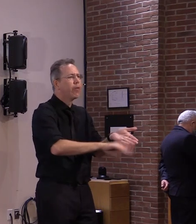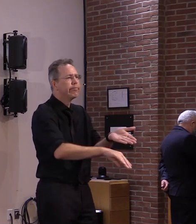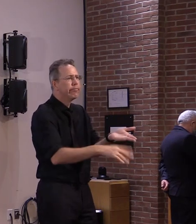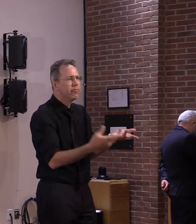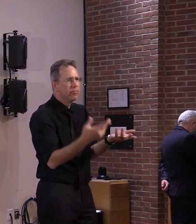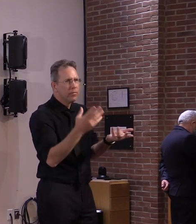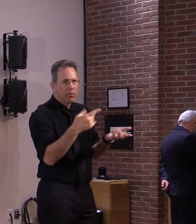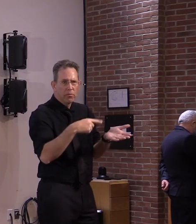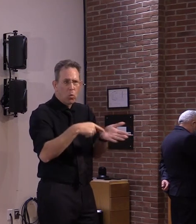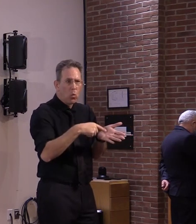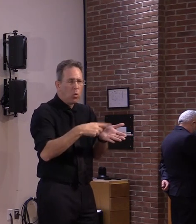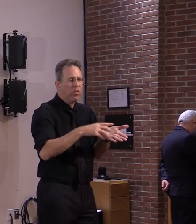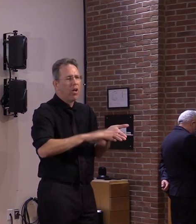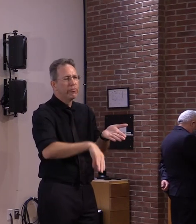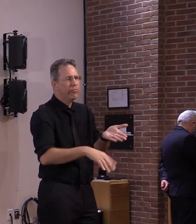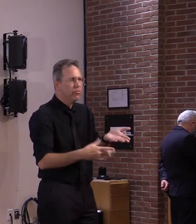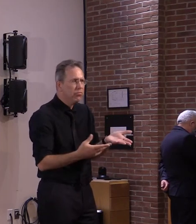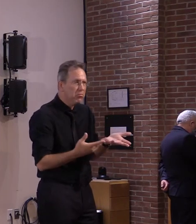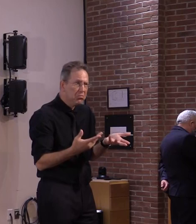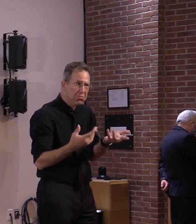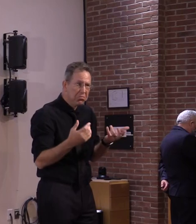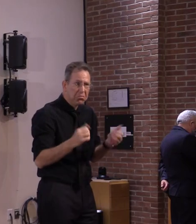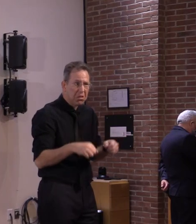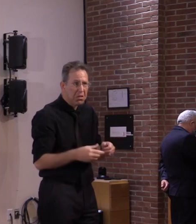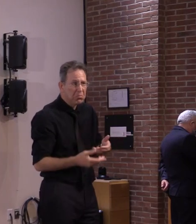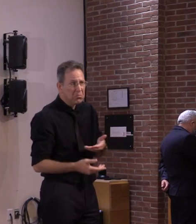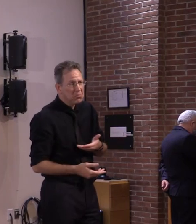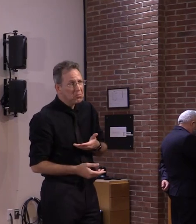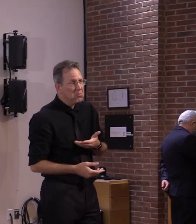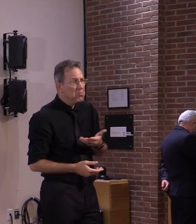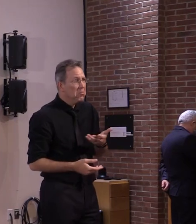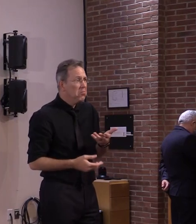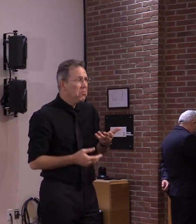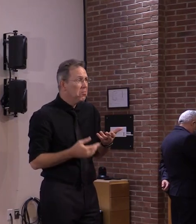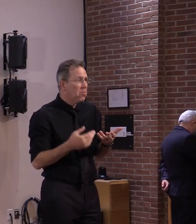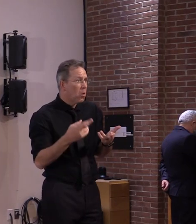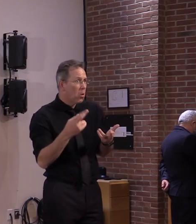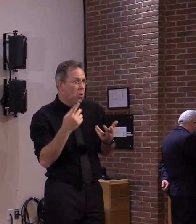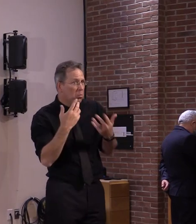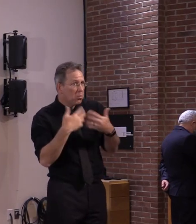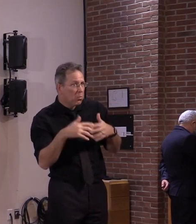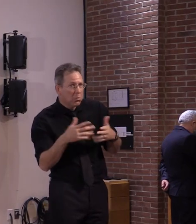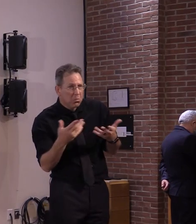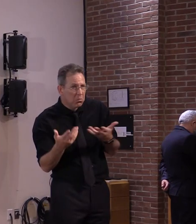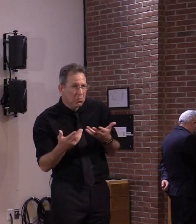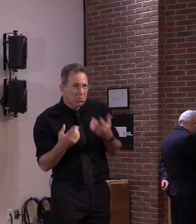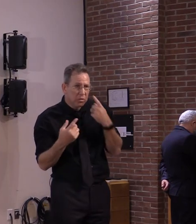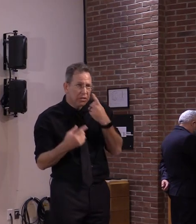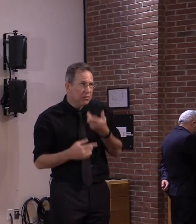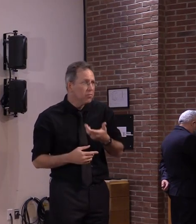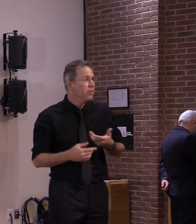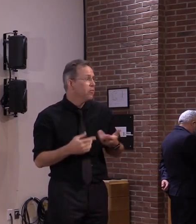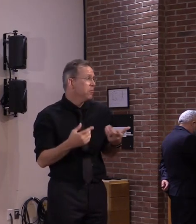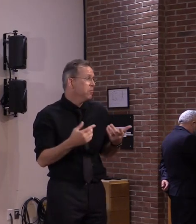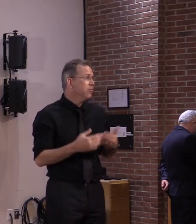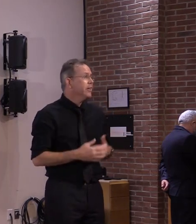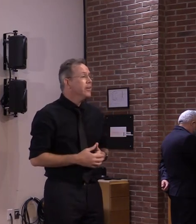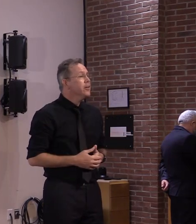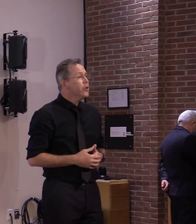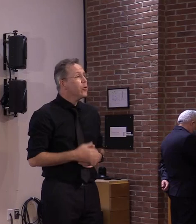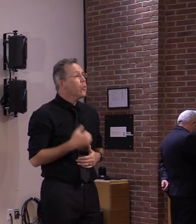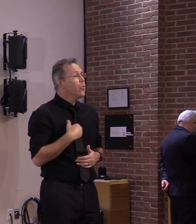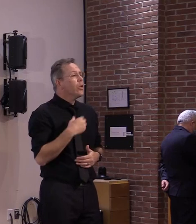notwithstanding sort of the bleakness of the employment landscape that some of these folks still face? So we do have some